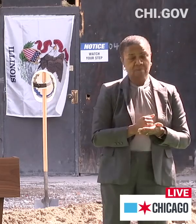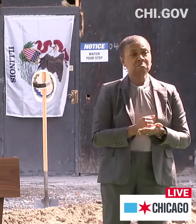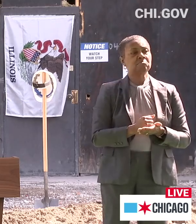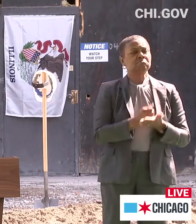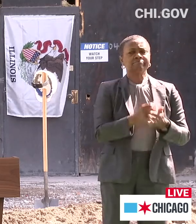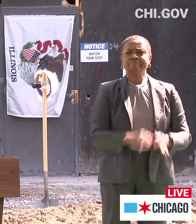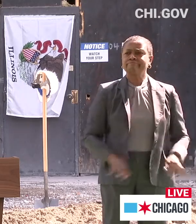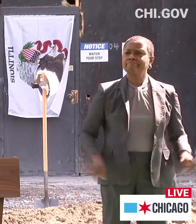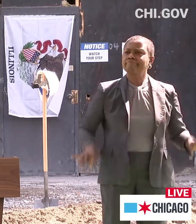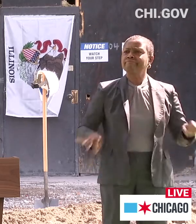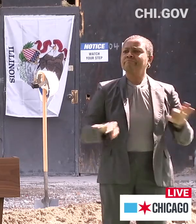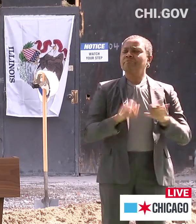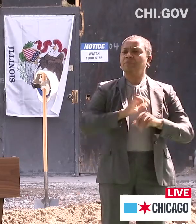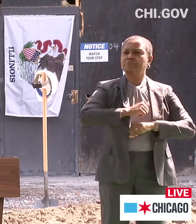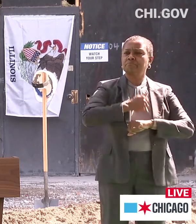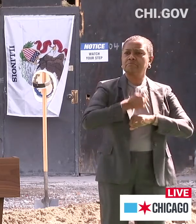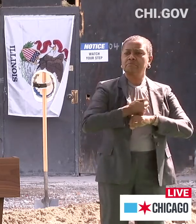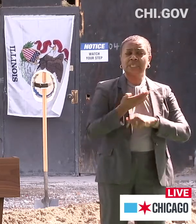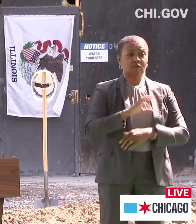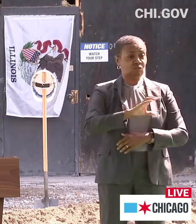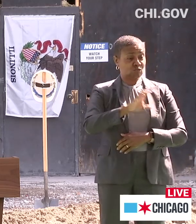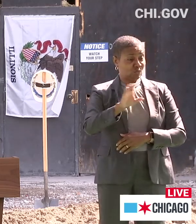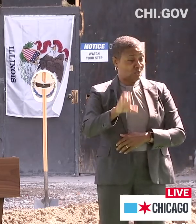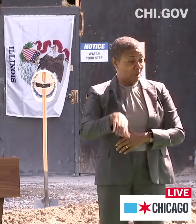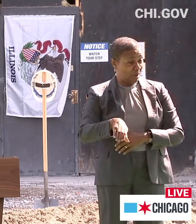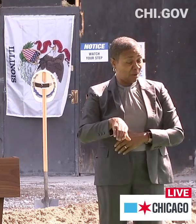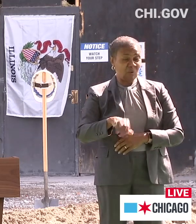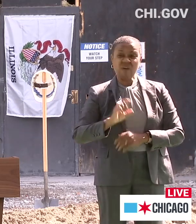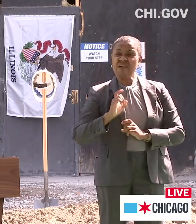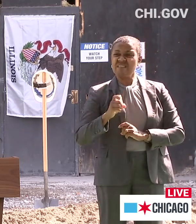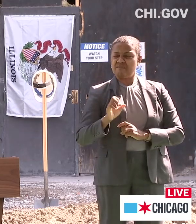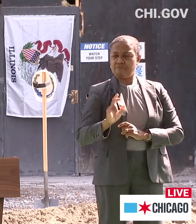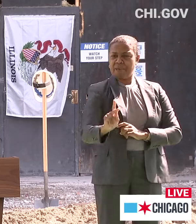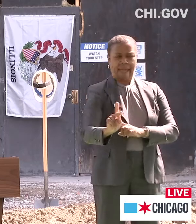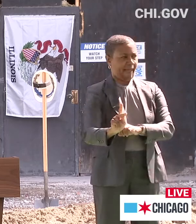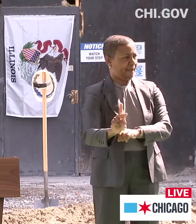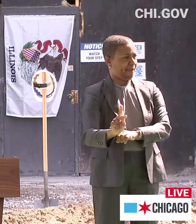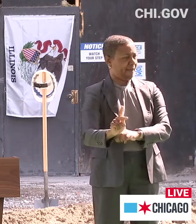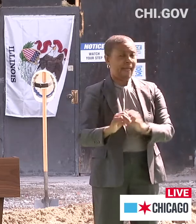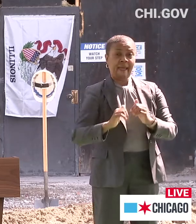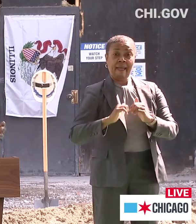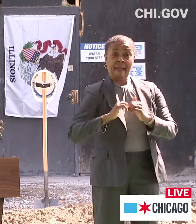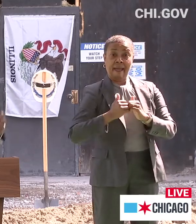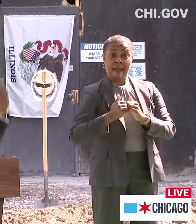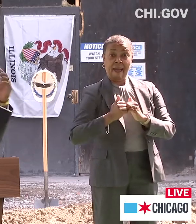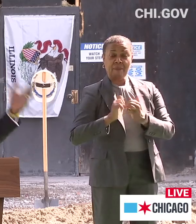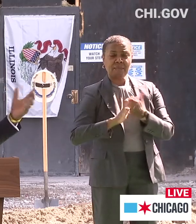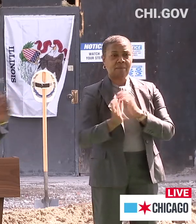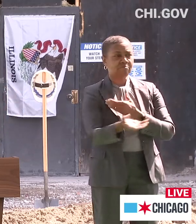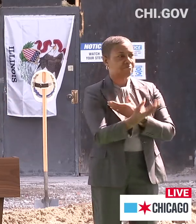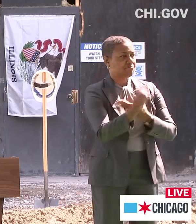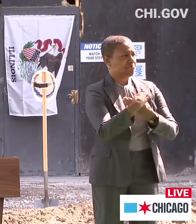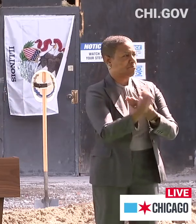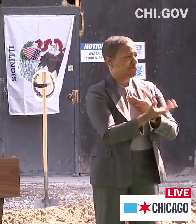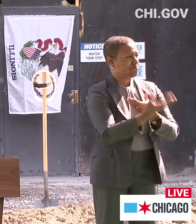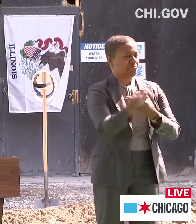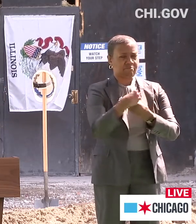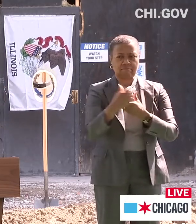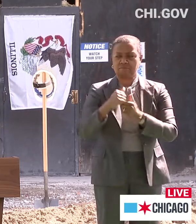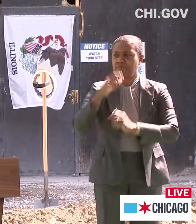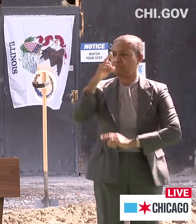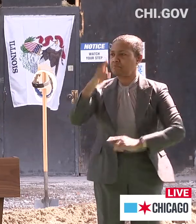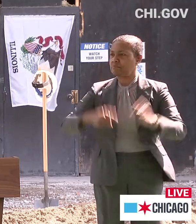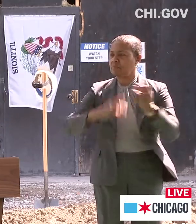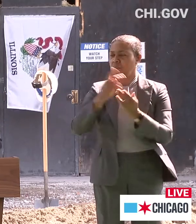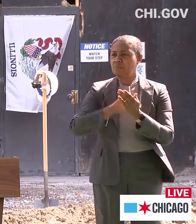that companies who are based here in the city of Chicago give back. And the only way to do that is to be a part of great projects like the